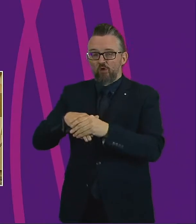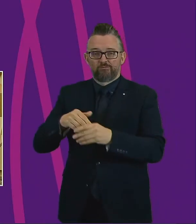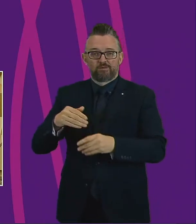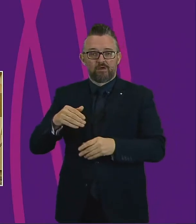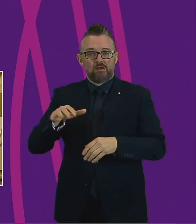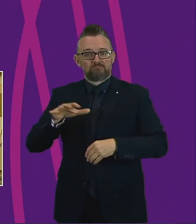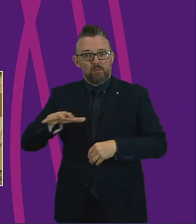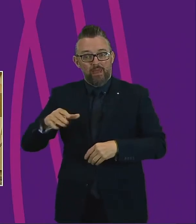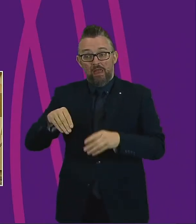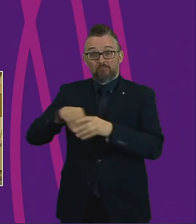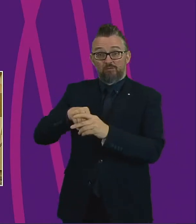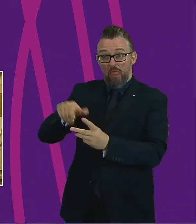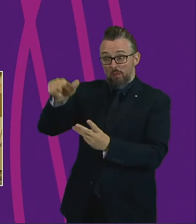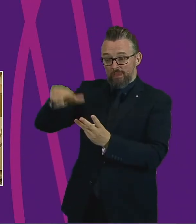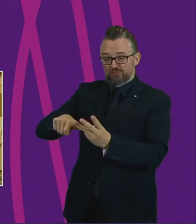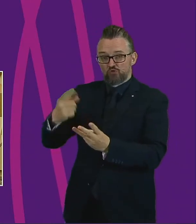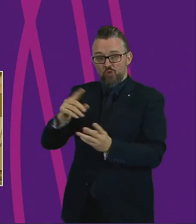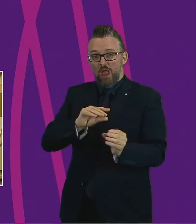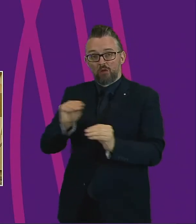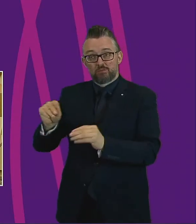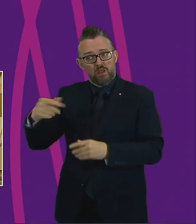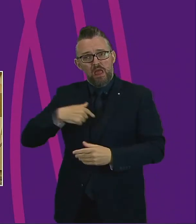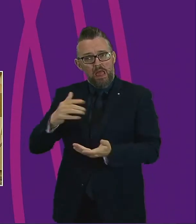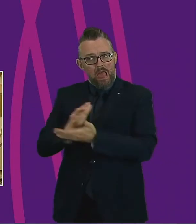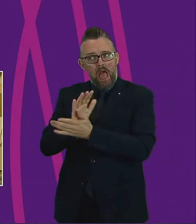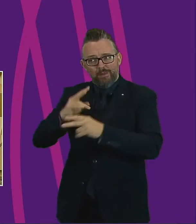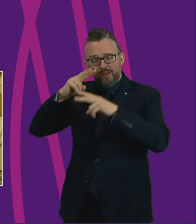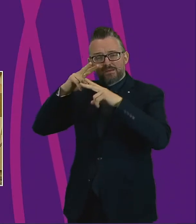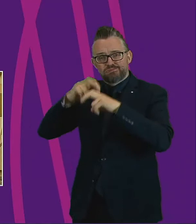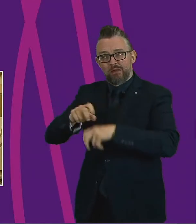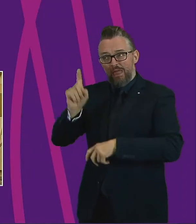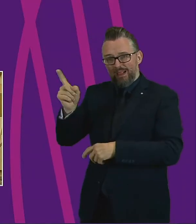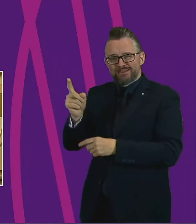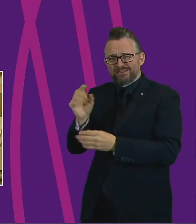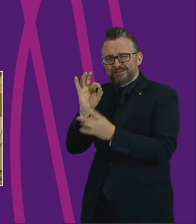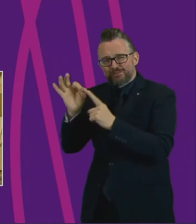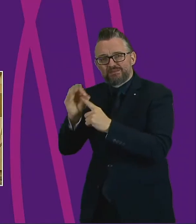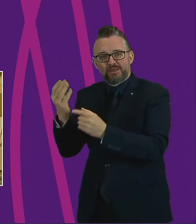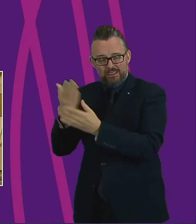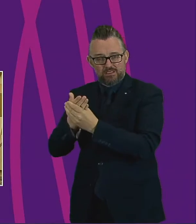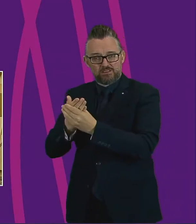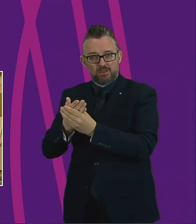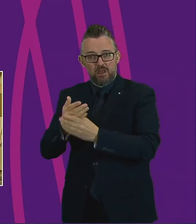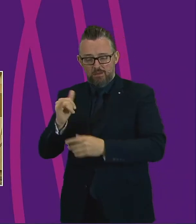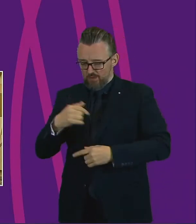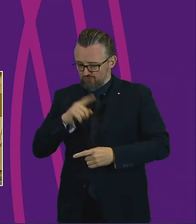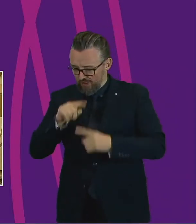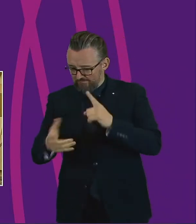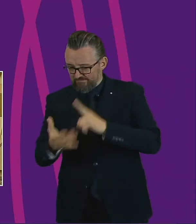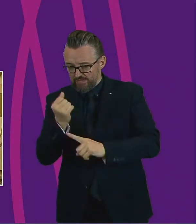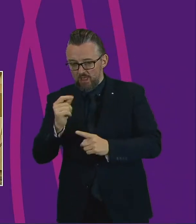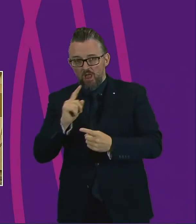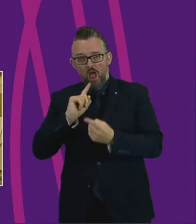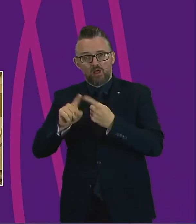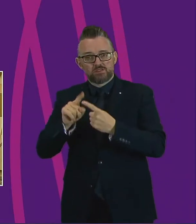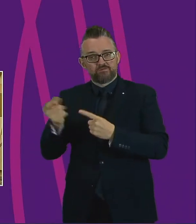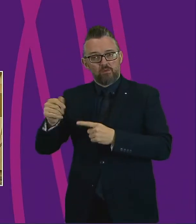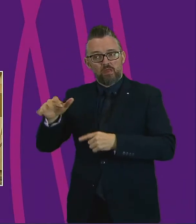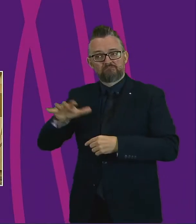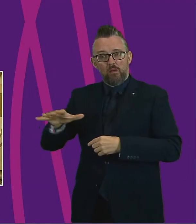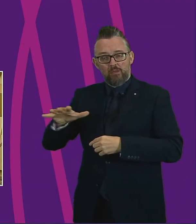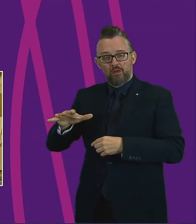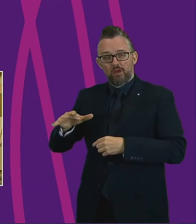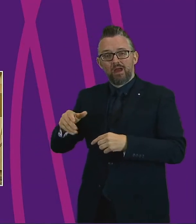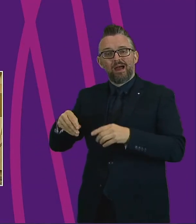discharged. And again, I'd be very happy to look into the particulars of that case to see whether there are answers we can get for the family, but also whether there are lessons